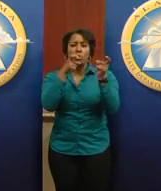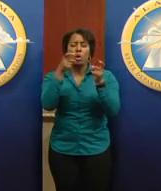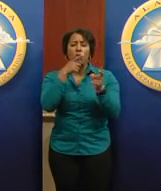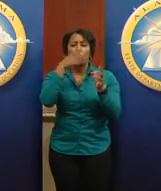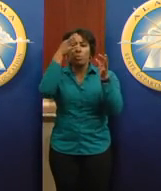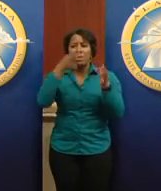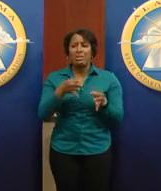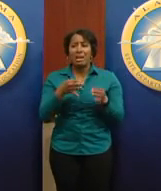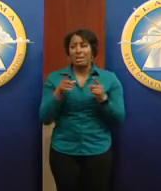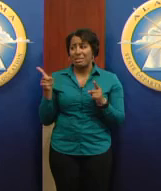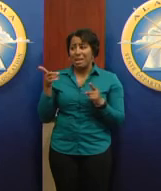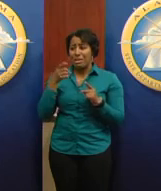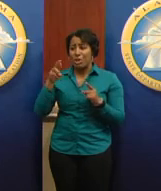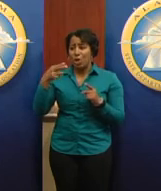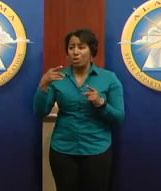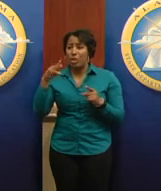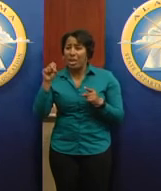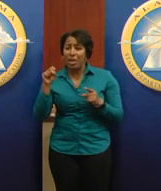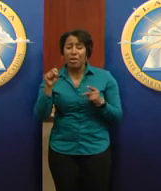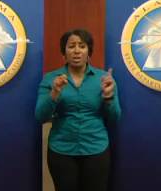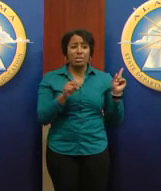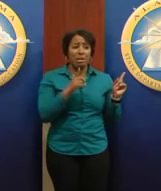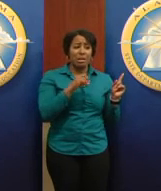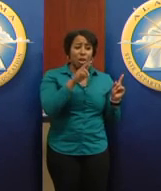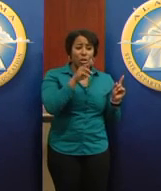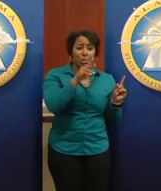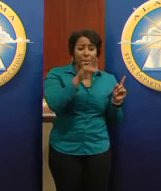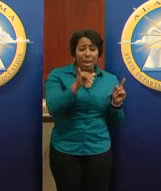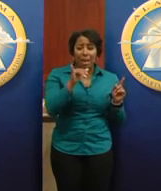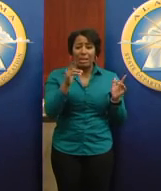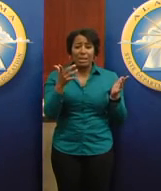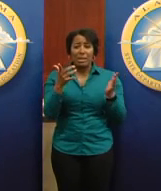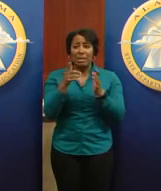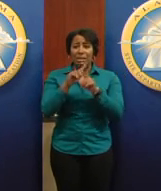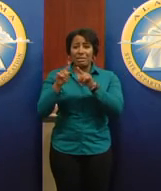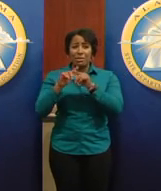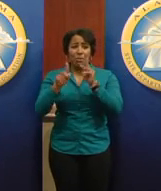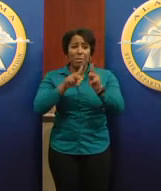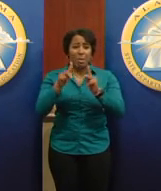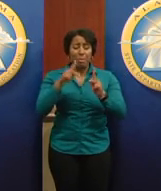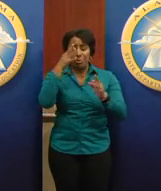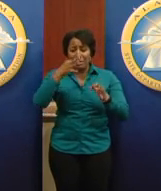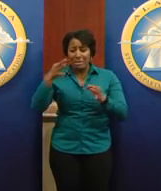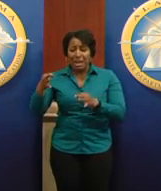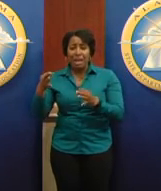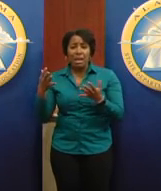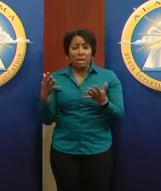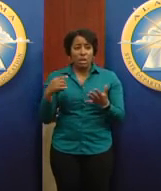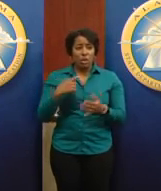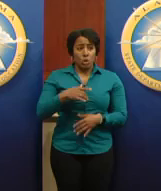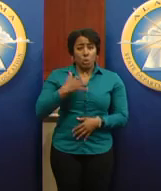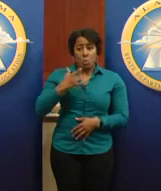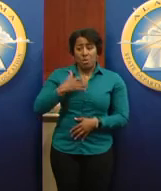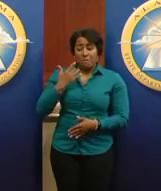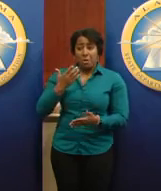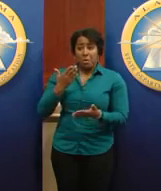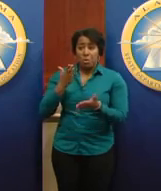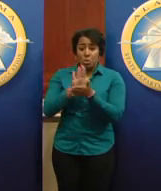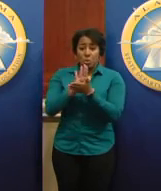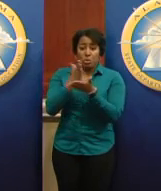you, Dr. Harris, or is that going to be a combined effort? Do we see that as being a distinct possibility in the future?